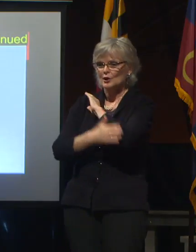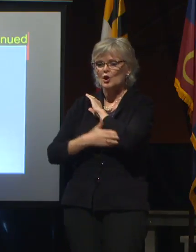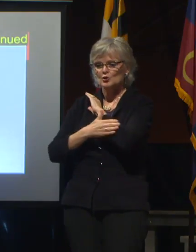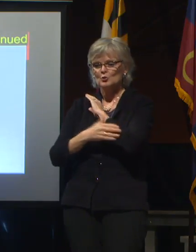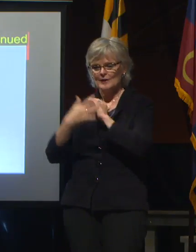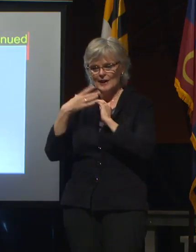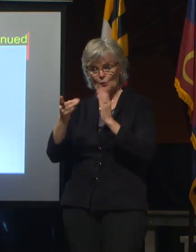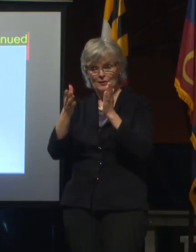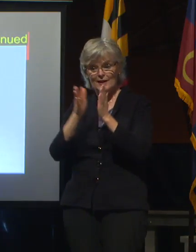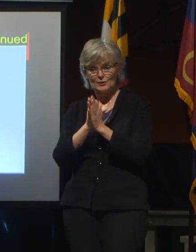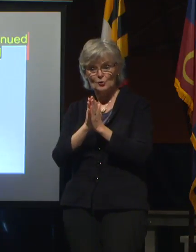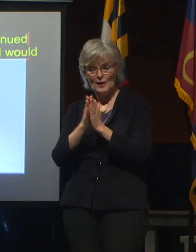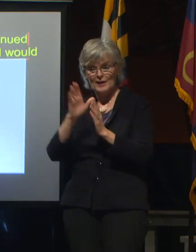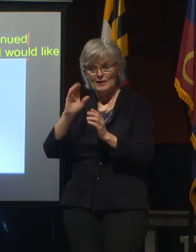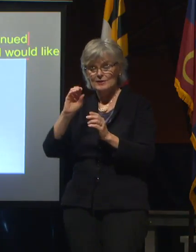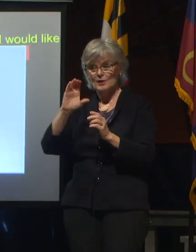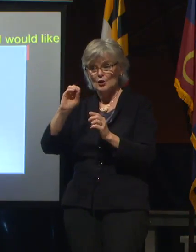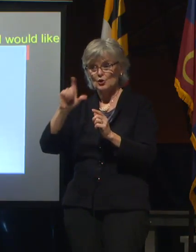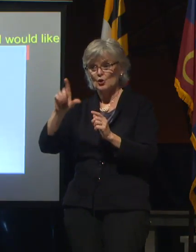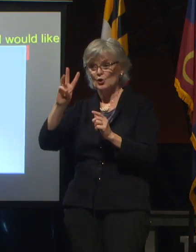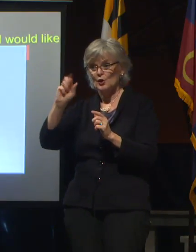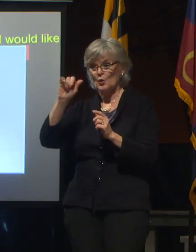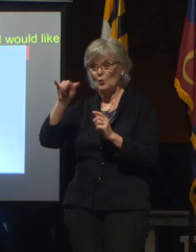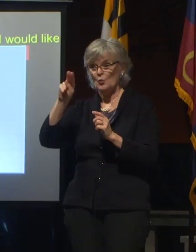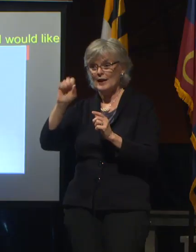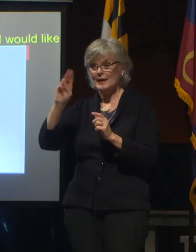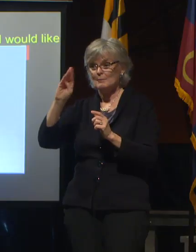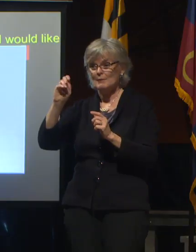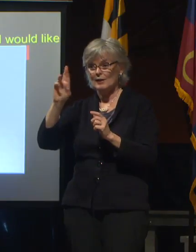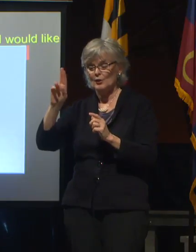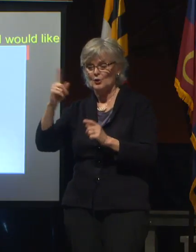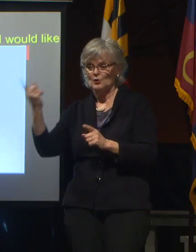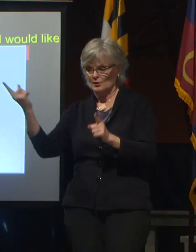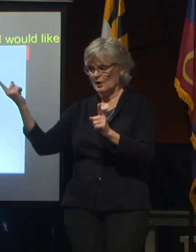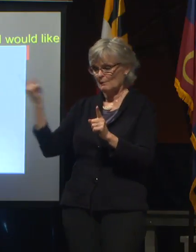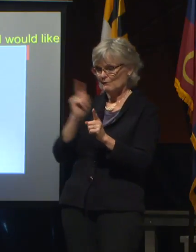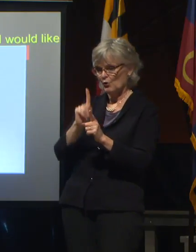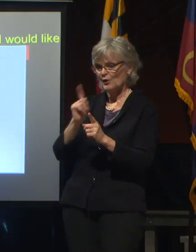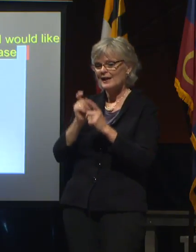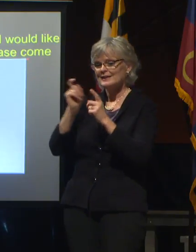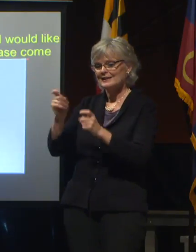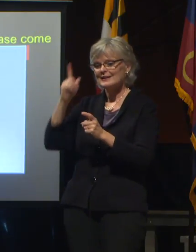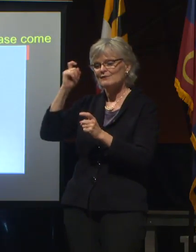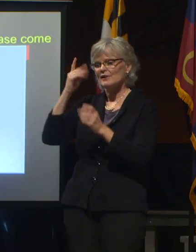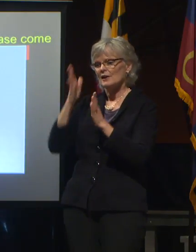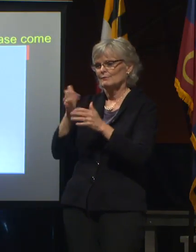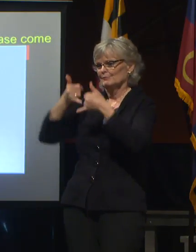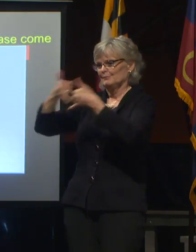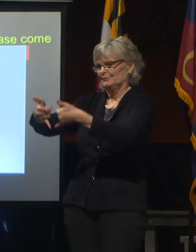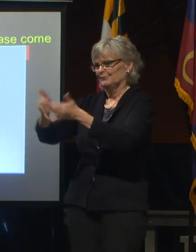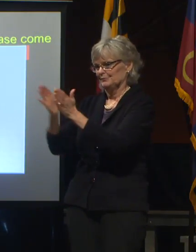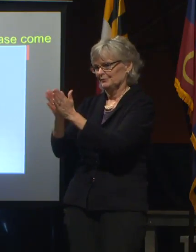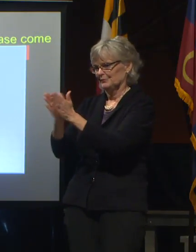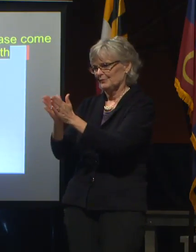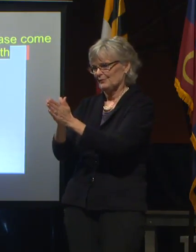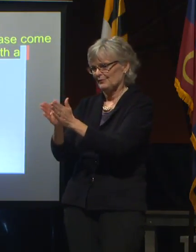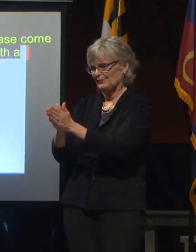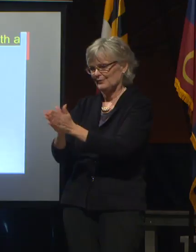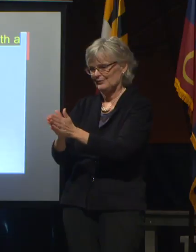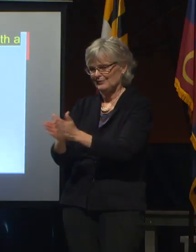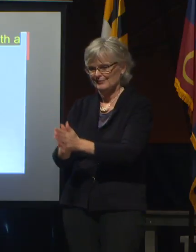would like to ask Colonel Wayne Miller to please come forward so that I can present him with a governor's citation. Let's give him a big round of applause.